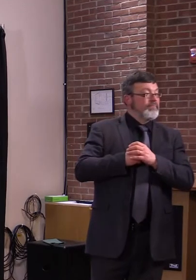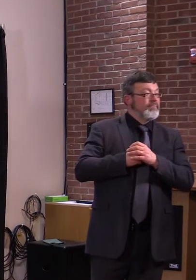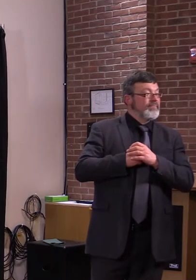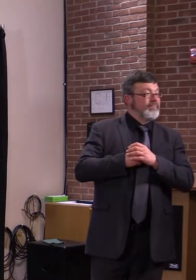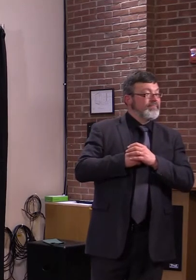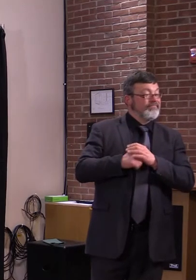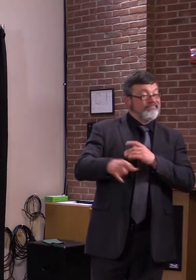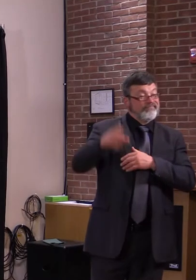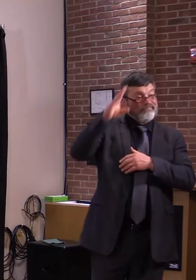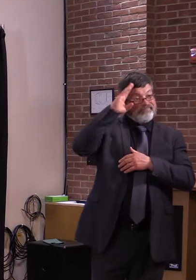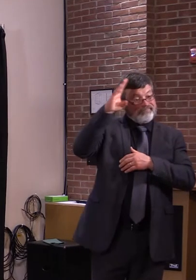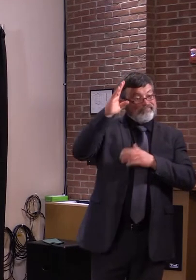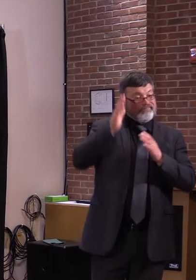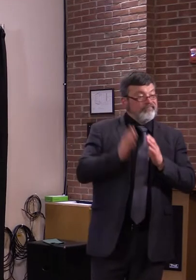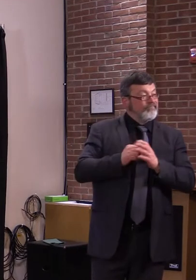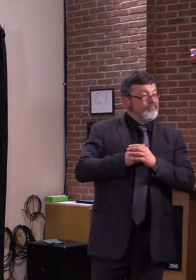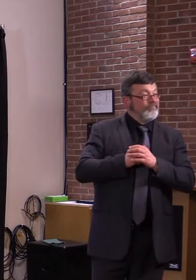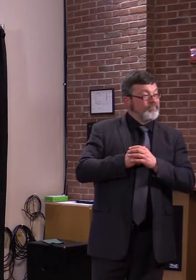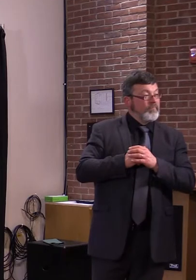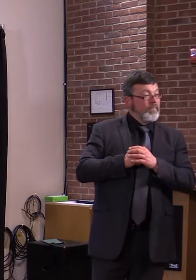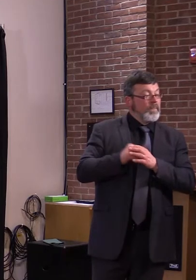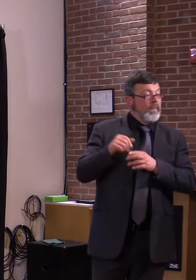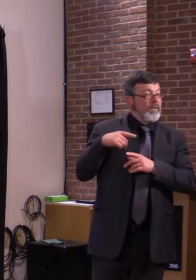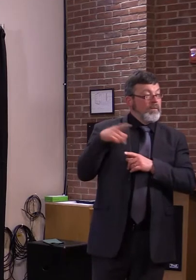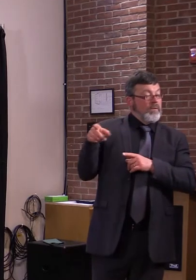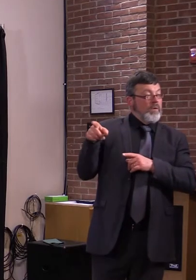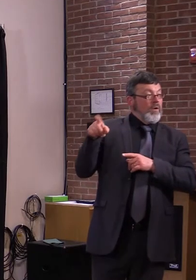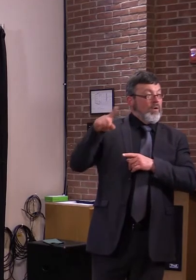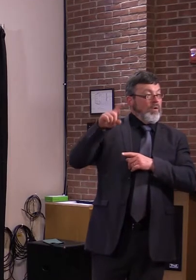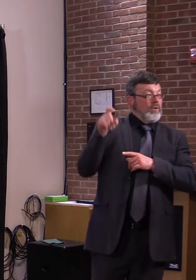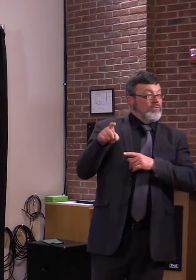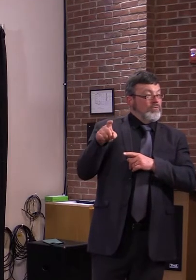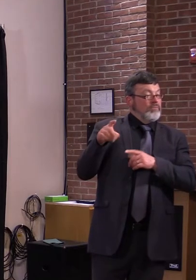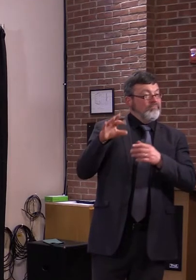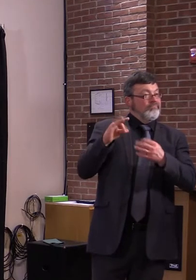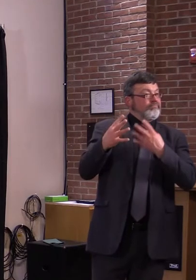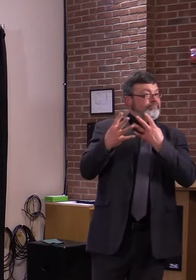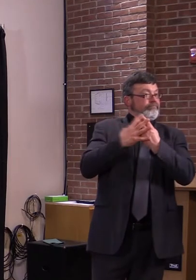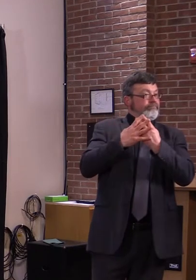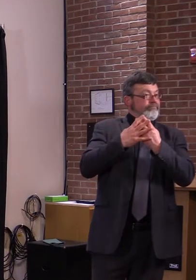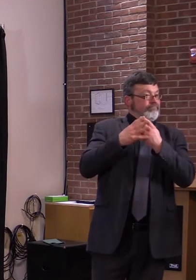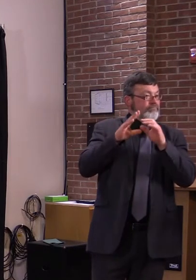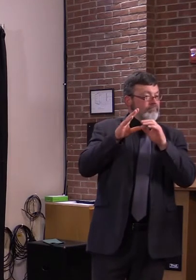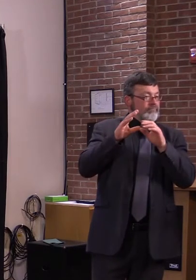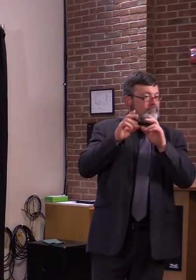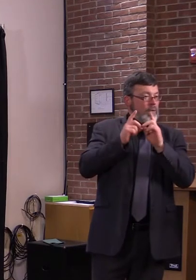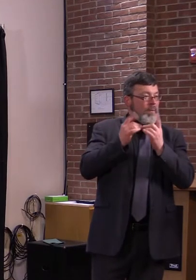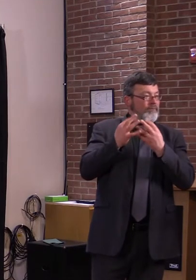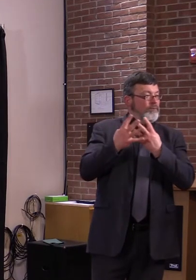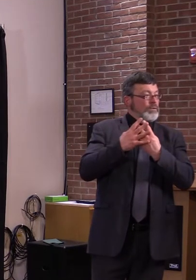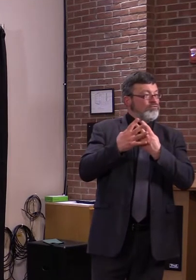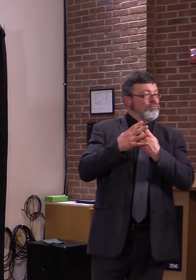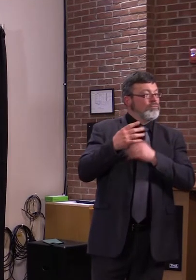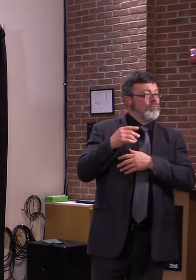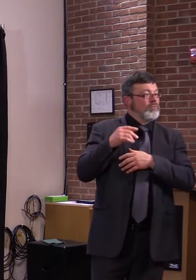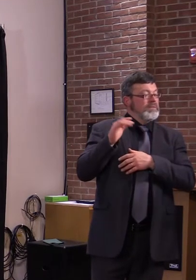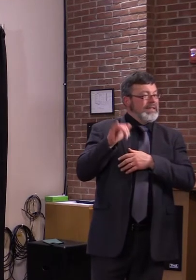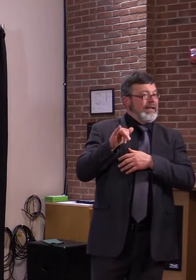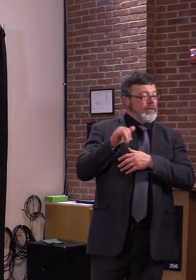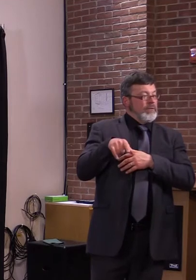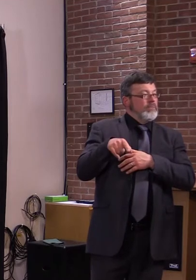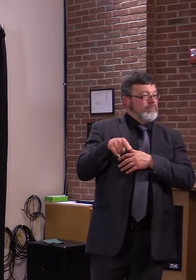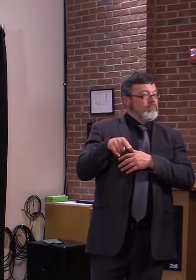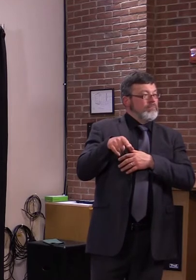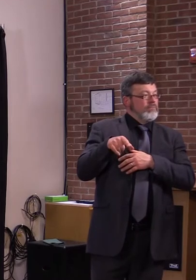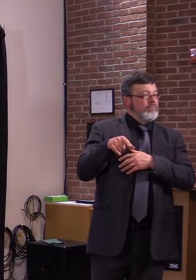Hi, I have a question about corrections, and I understand that someone from the Department of Corrections isn't in the